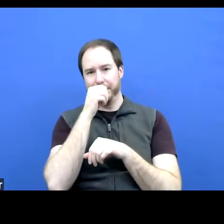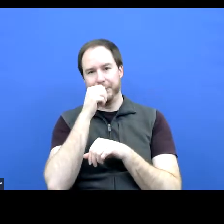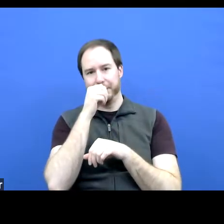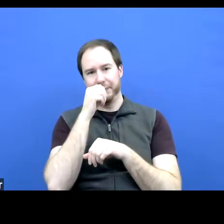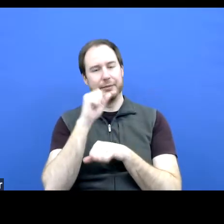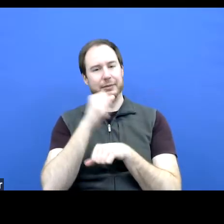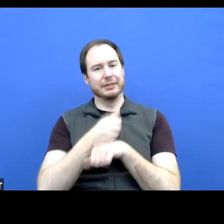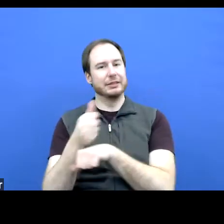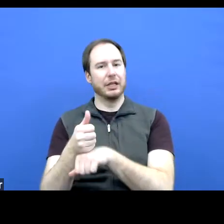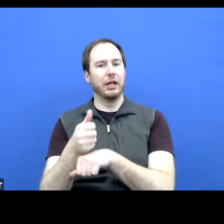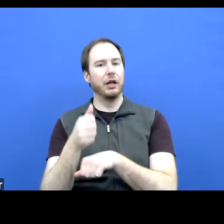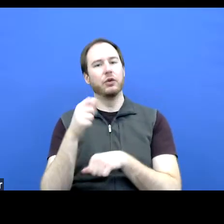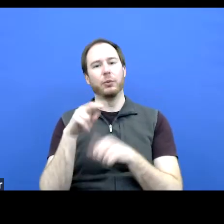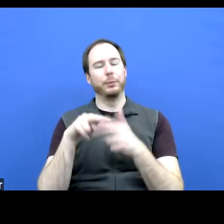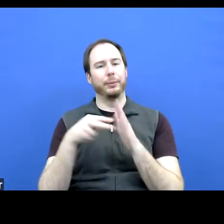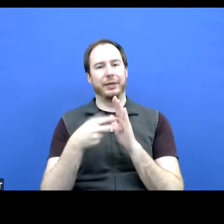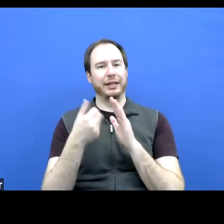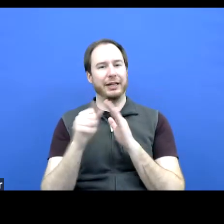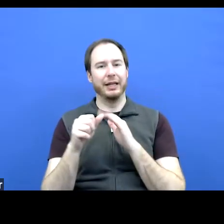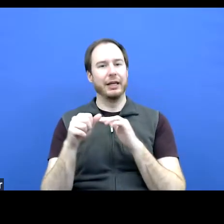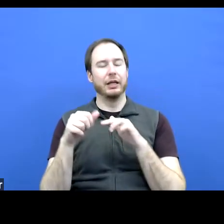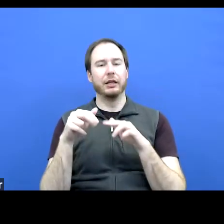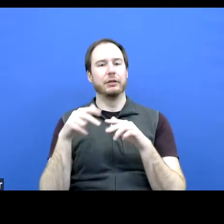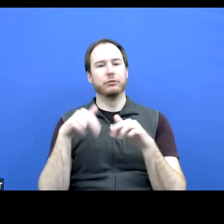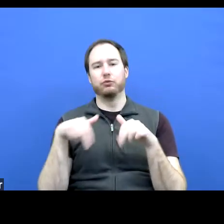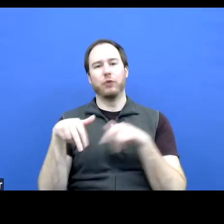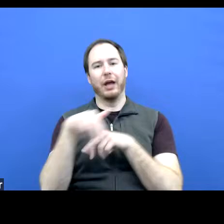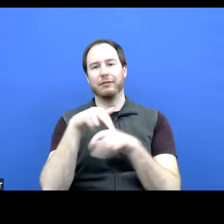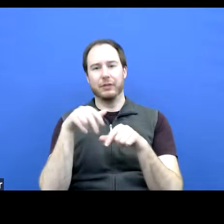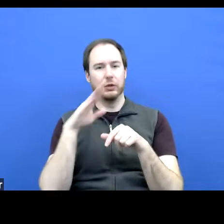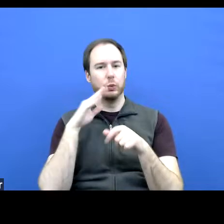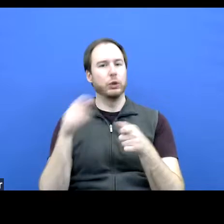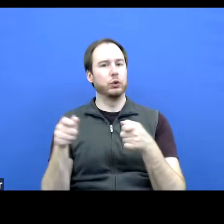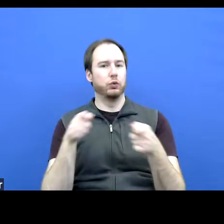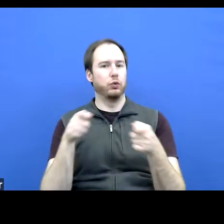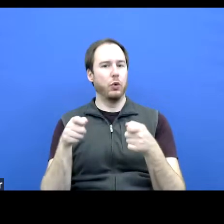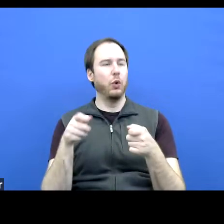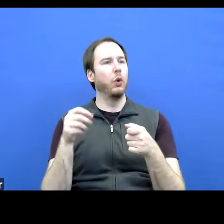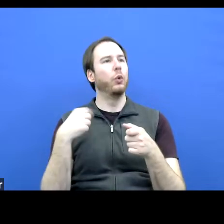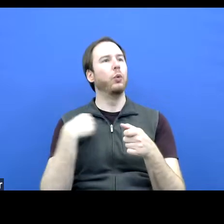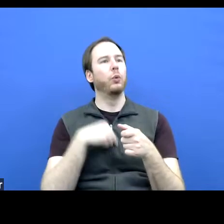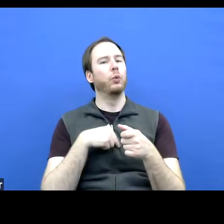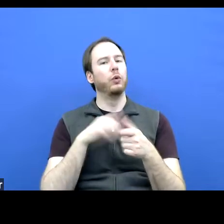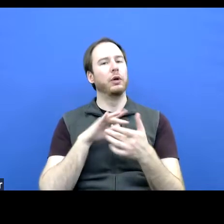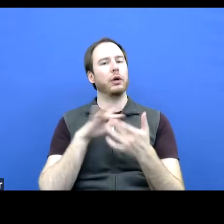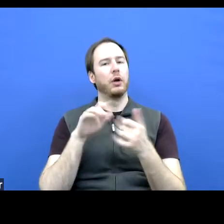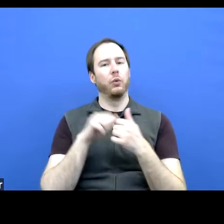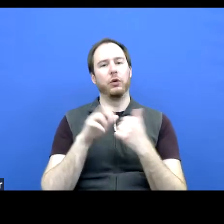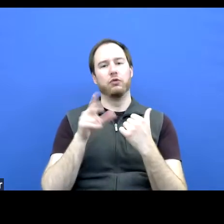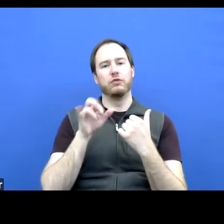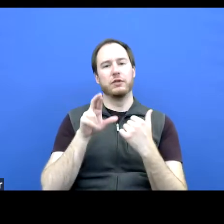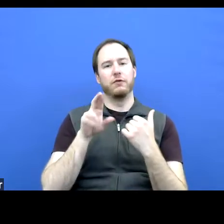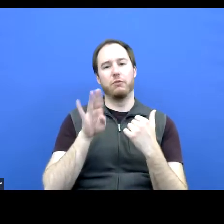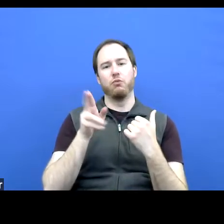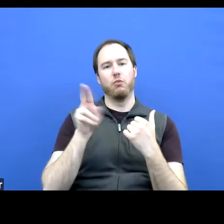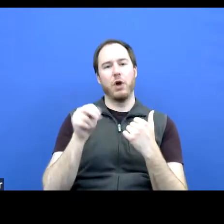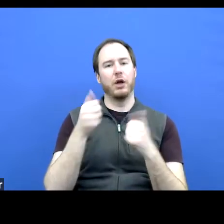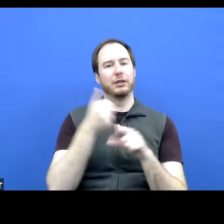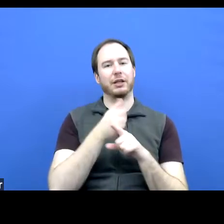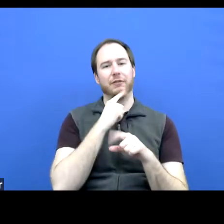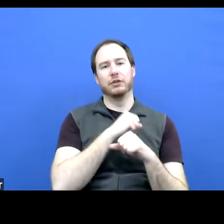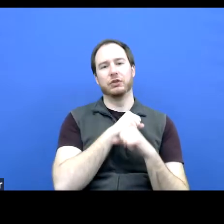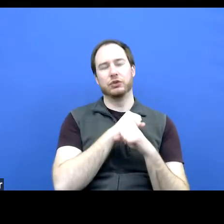that like the traffic will be under control. We also is in contact with Christopher Brown, who is a